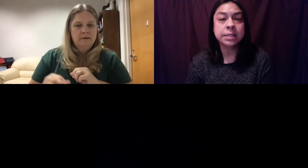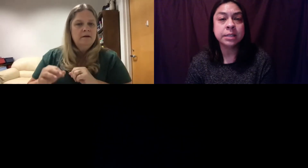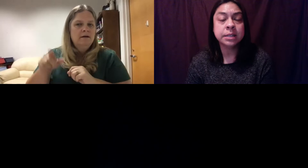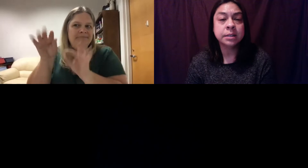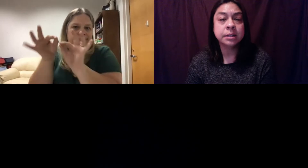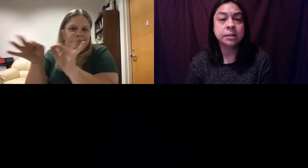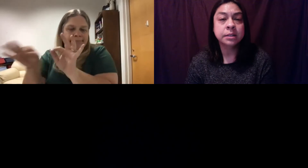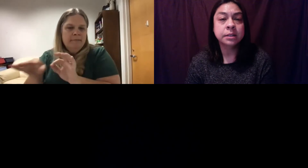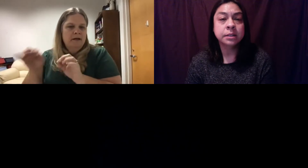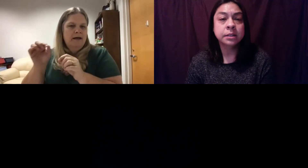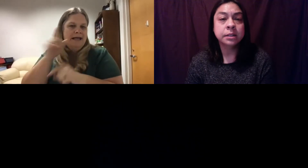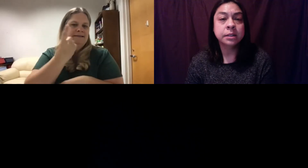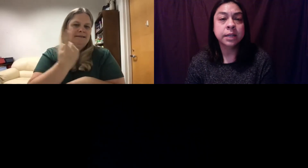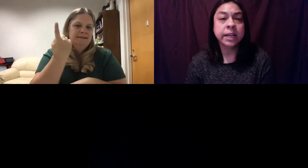box